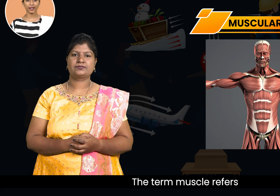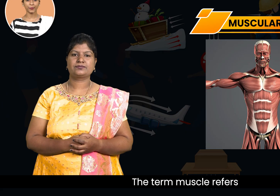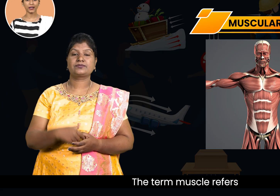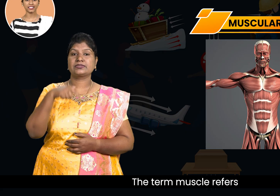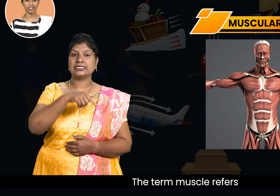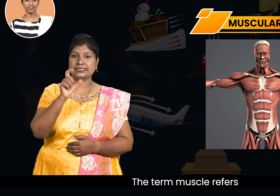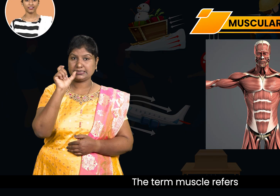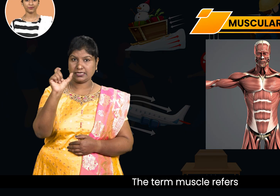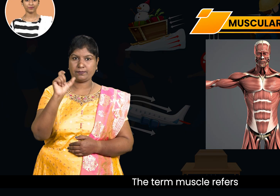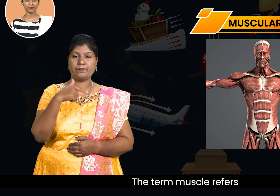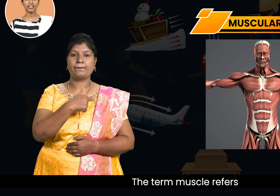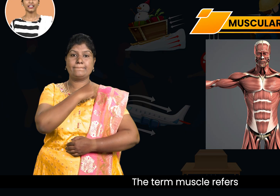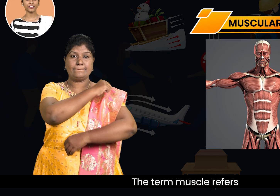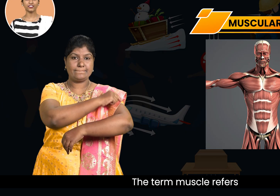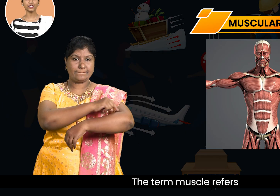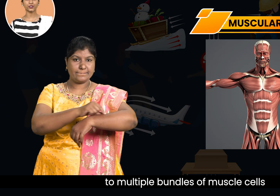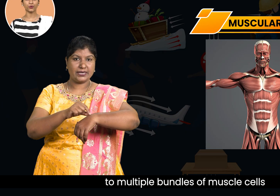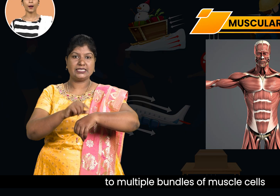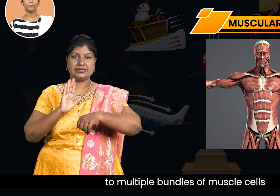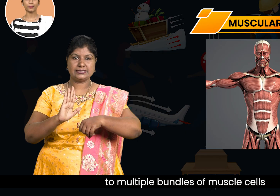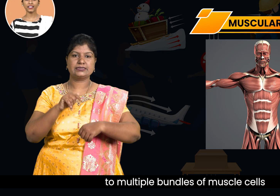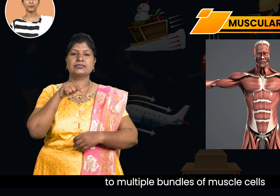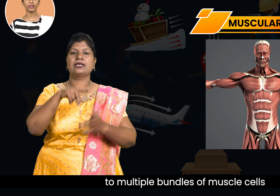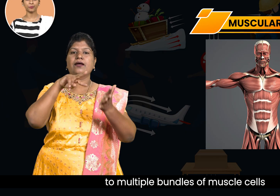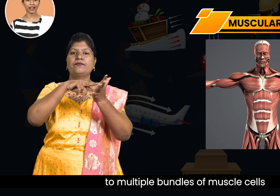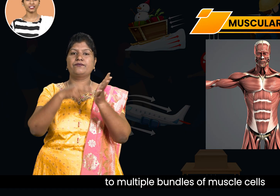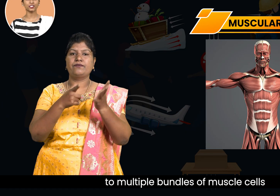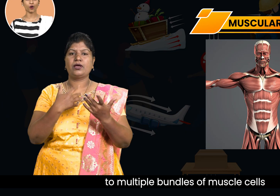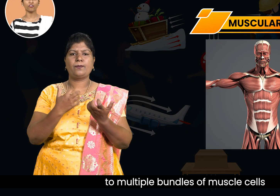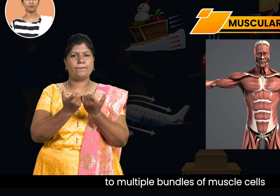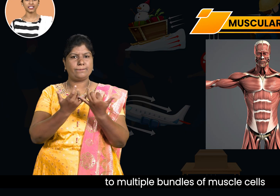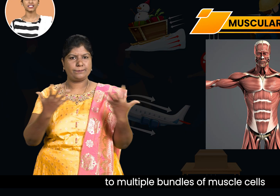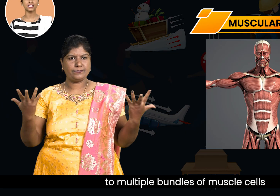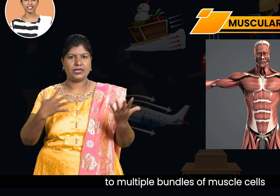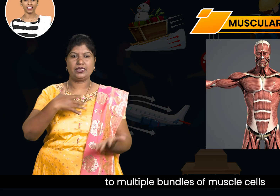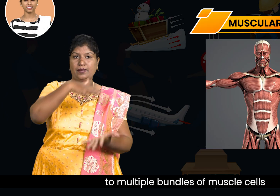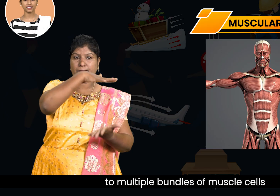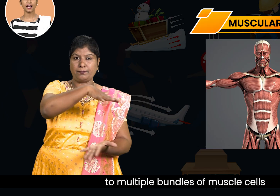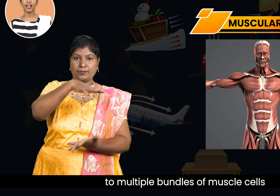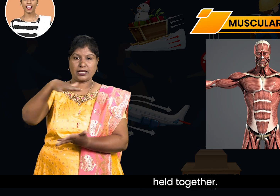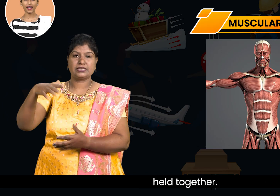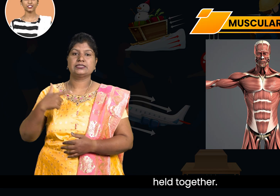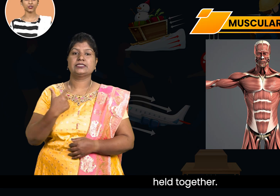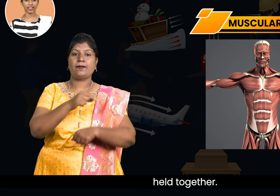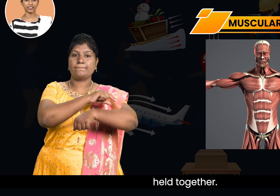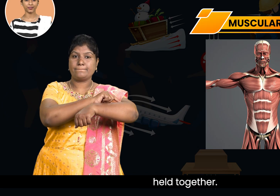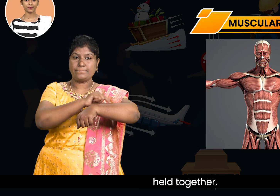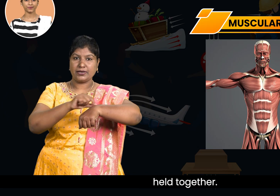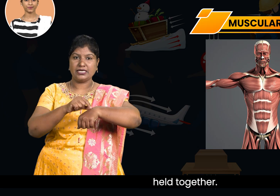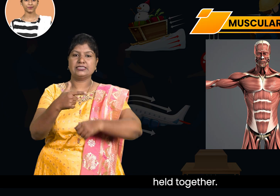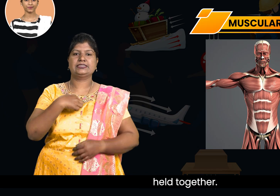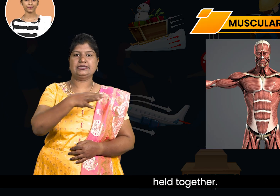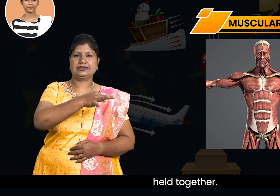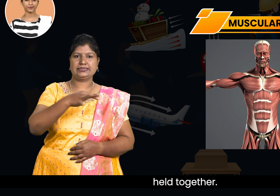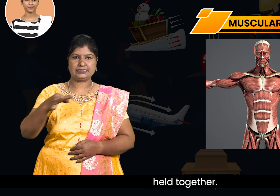The term muscle refers to multiple bundles of muscle cells held together.